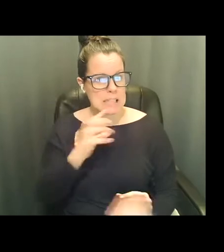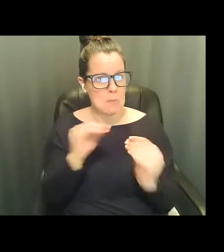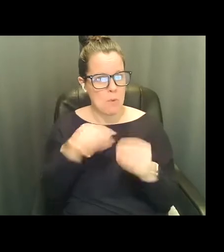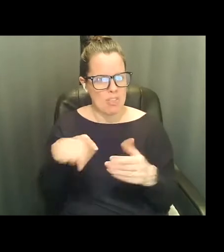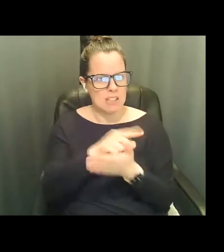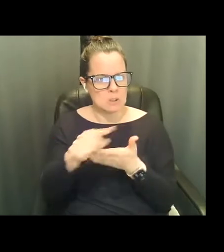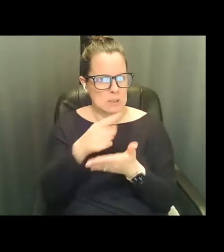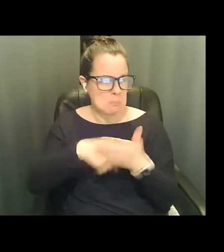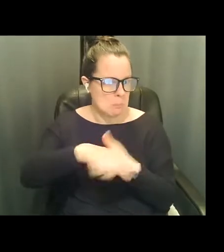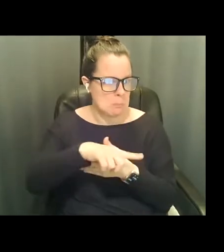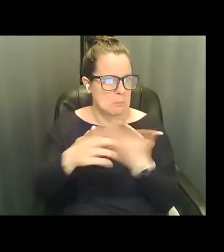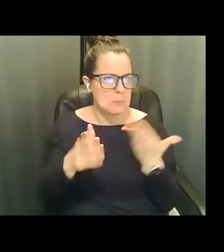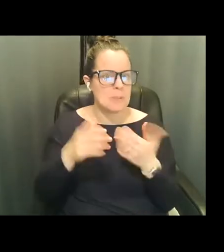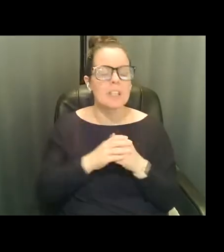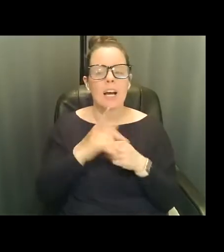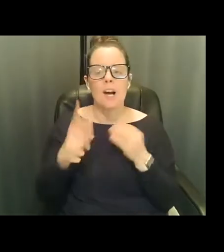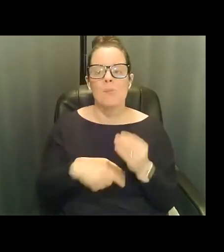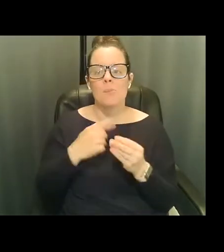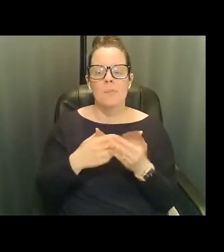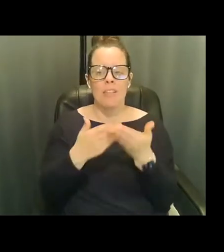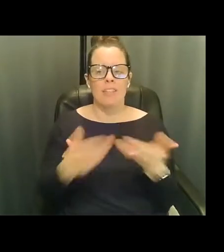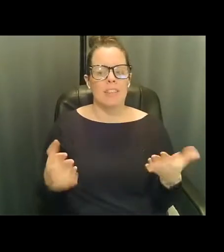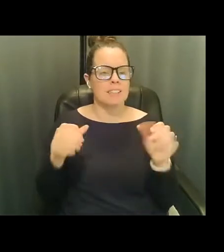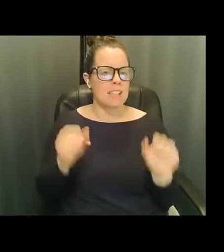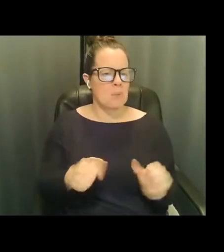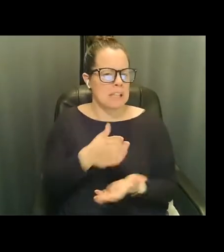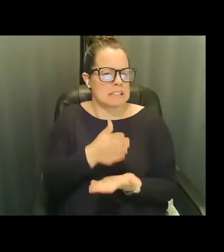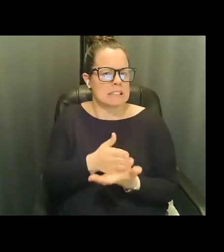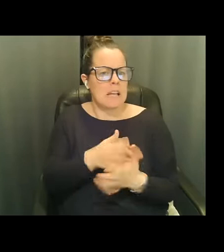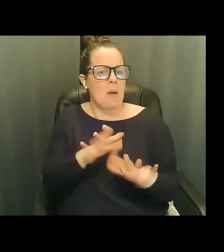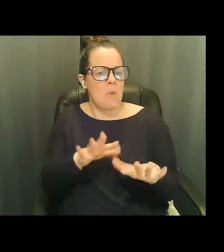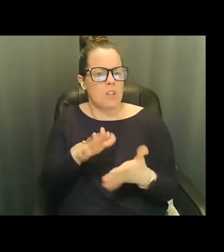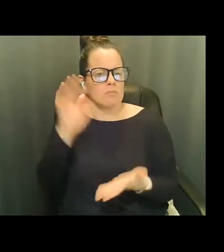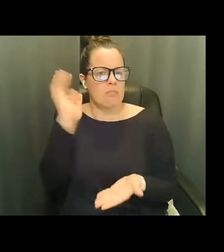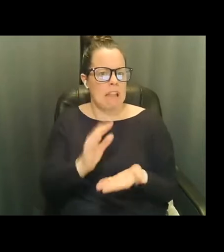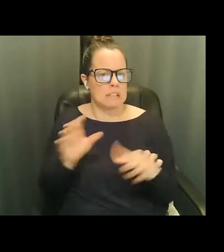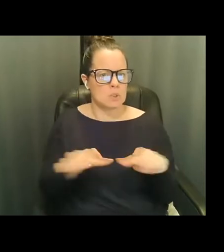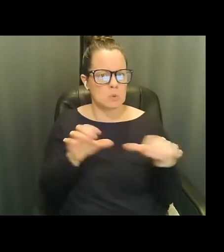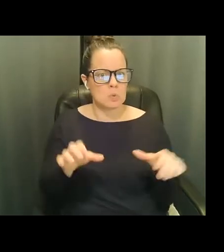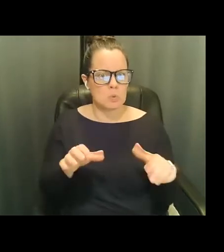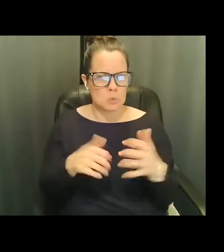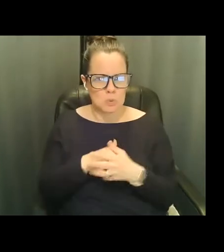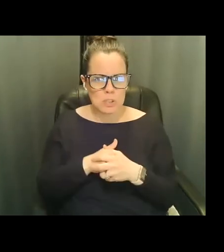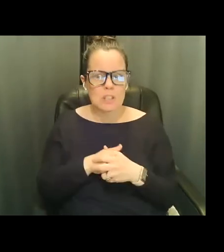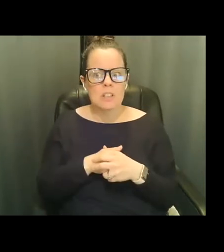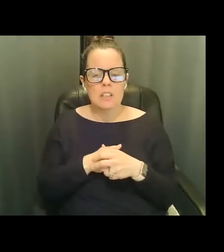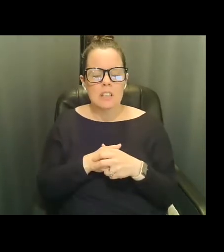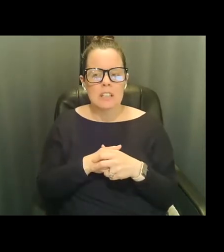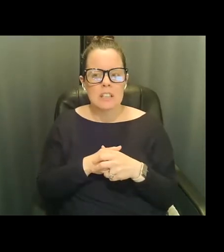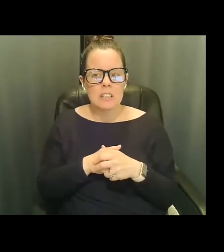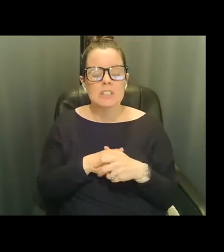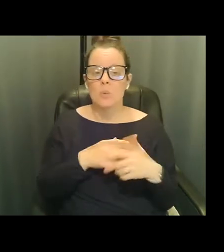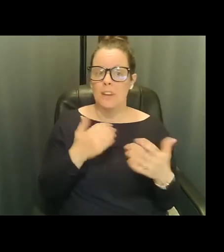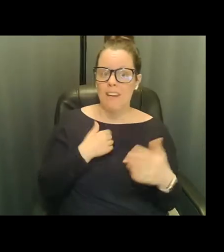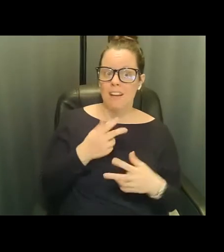or next about things that can be relaxed. So there's a carrot and a stick, and the carrot